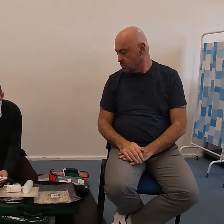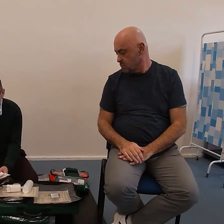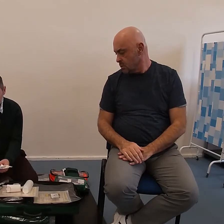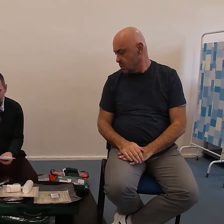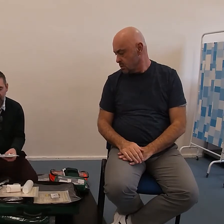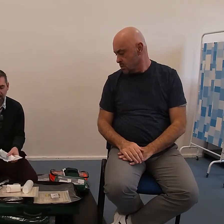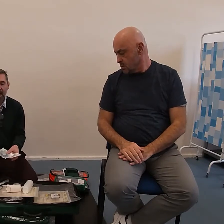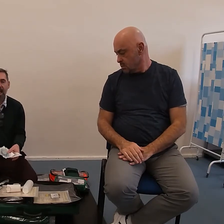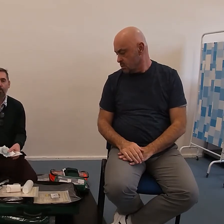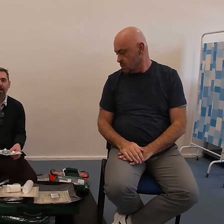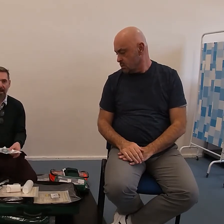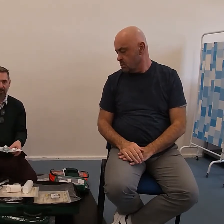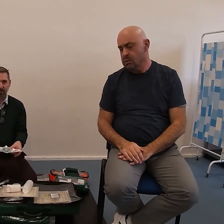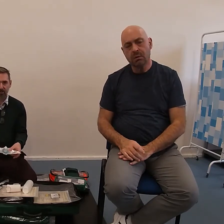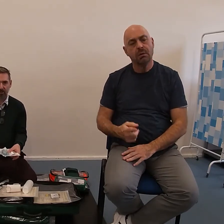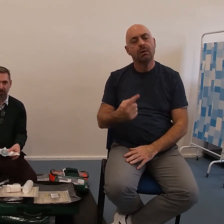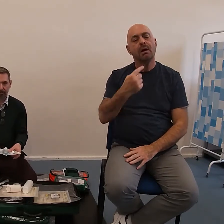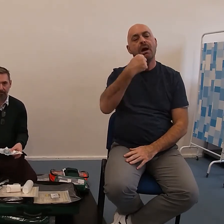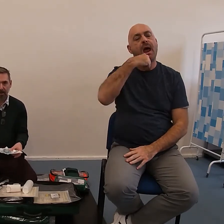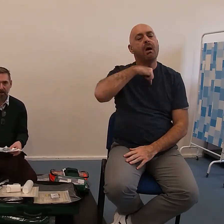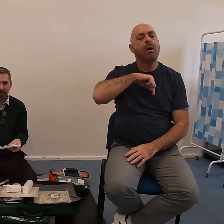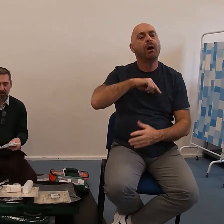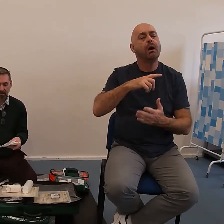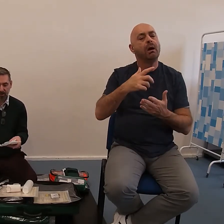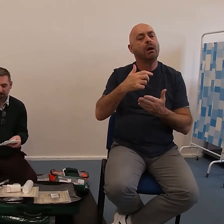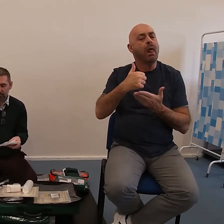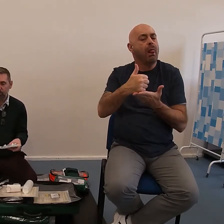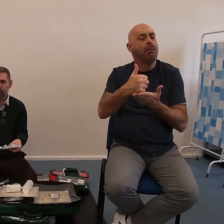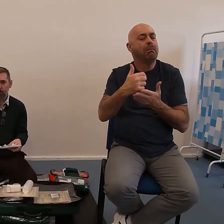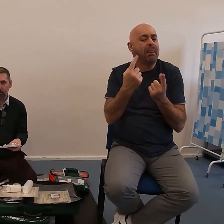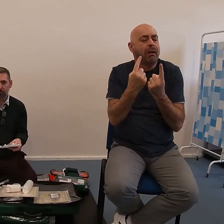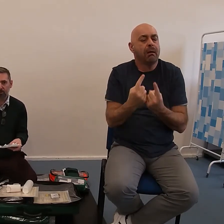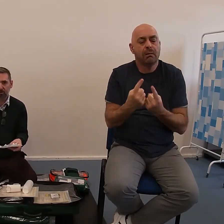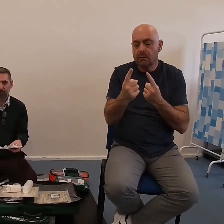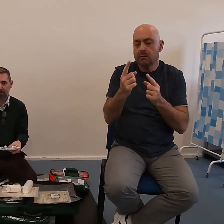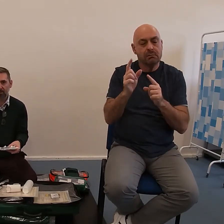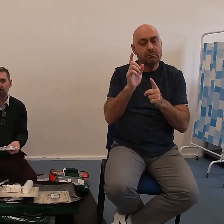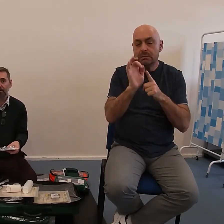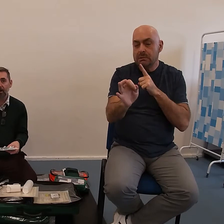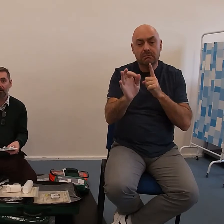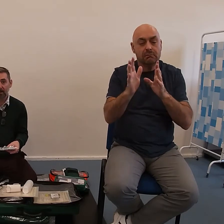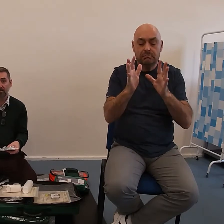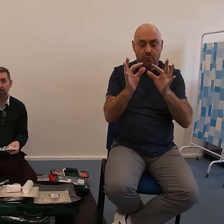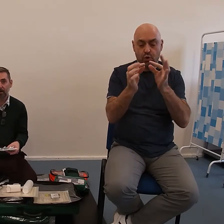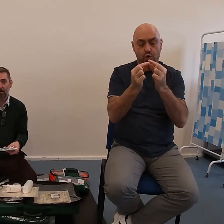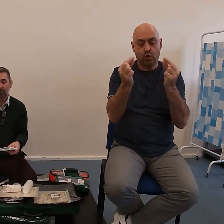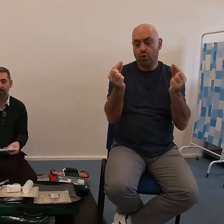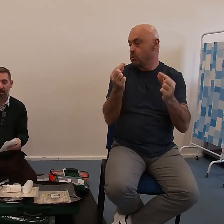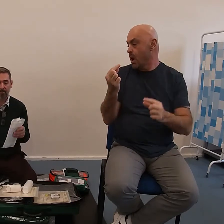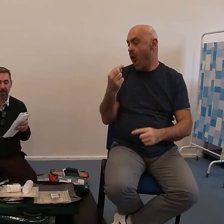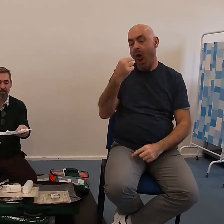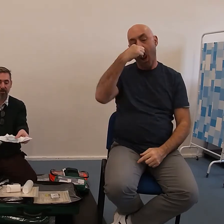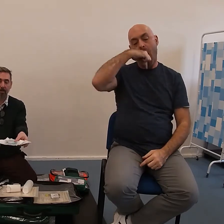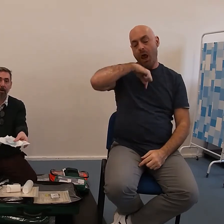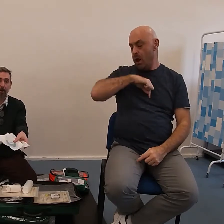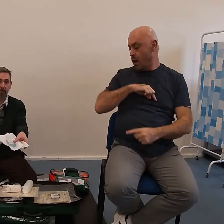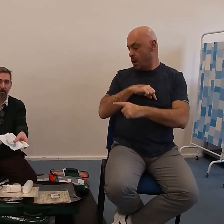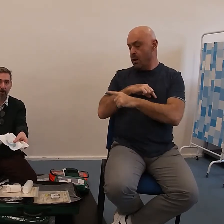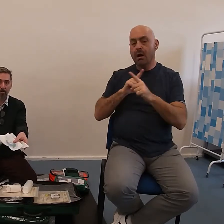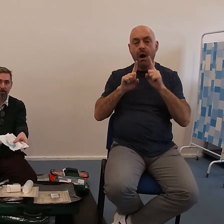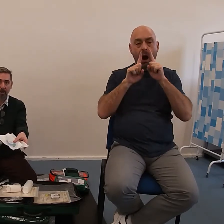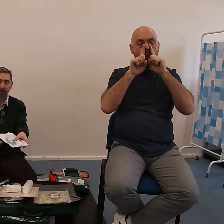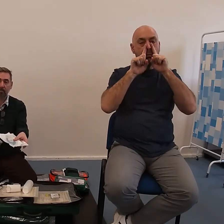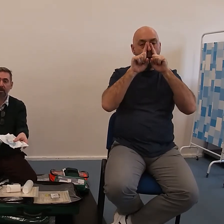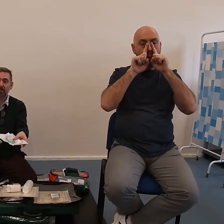simple airway adjuncts. These are simple tubes. These type go into the mouth and these type go